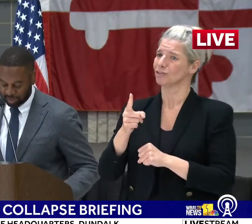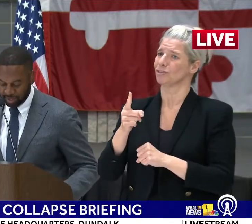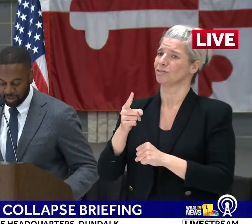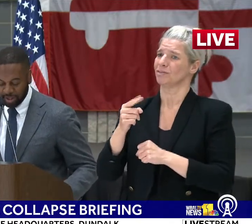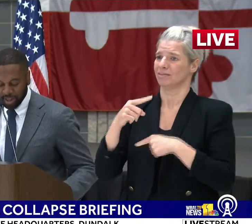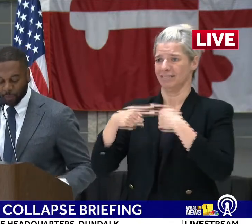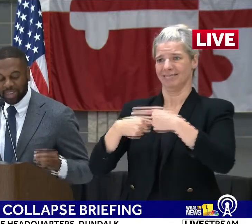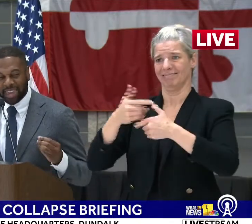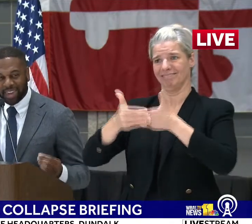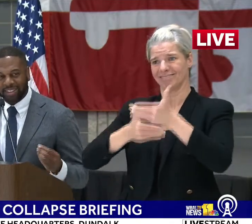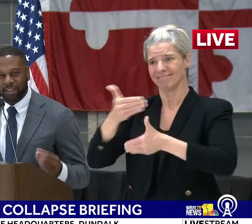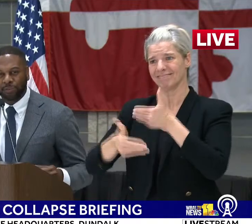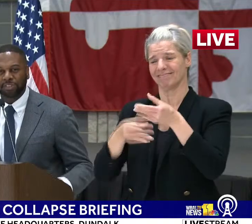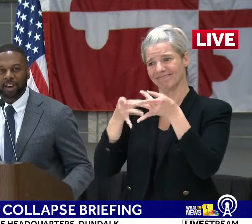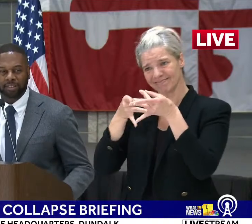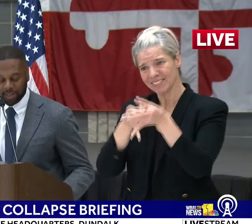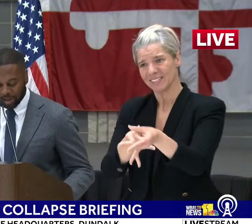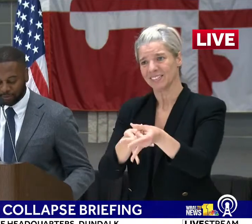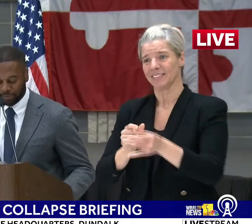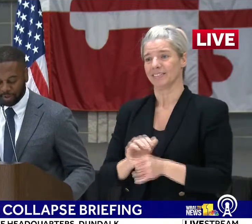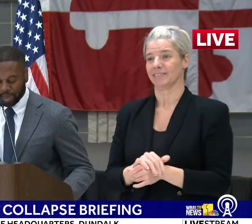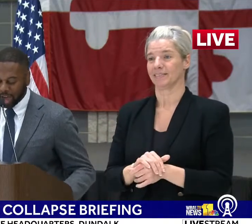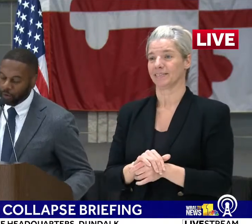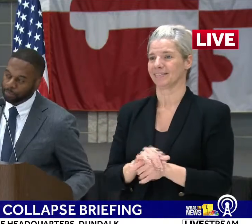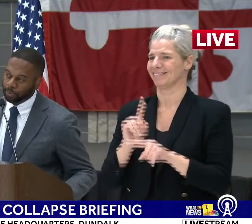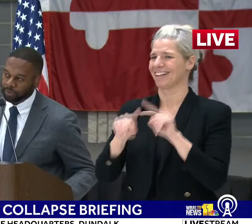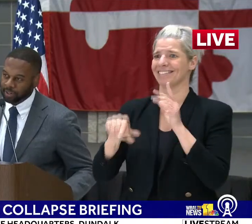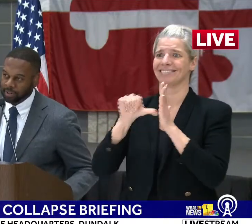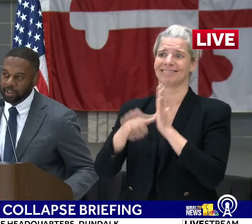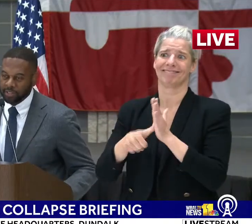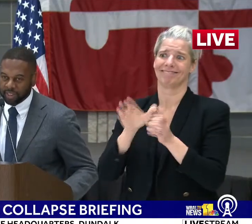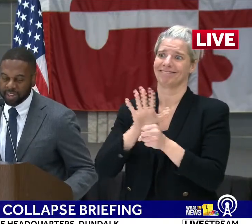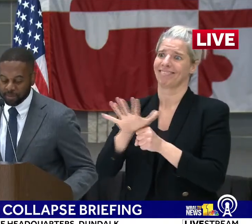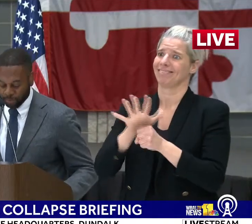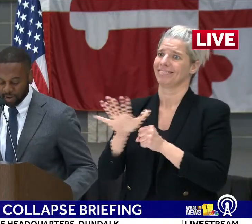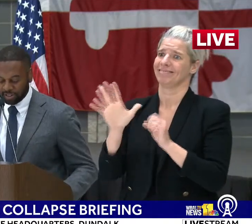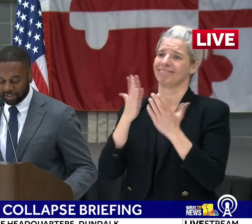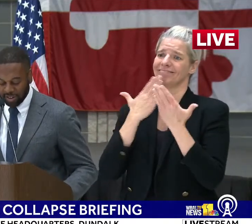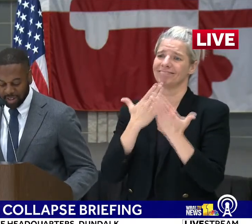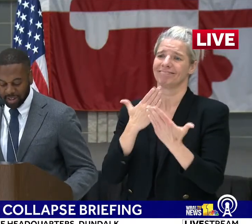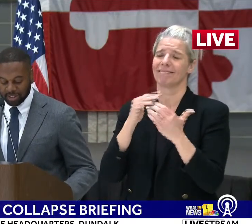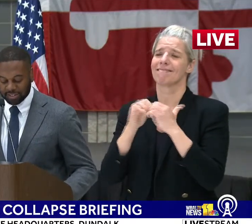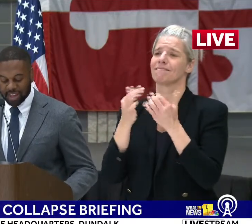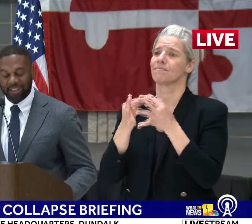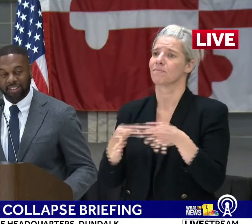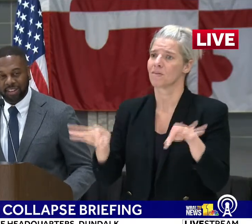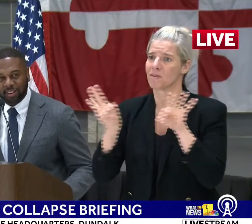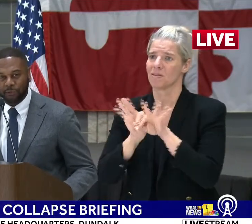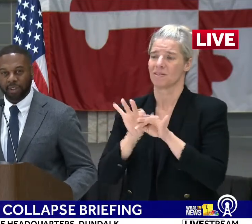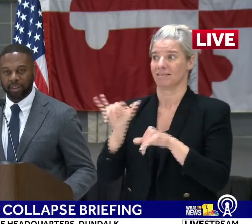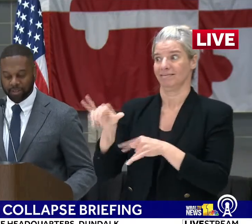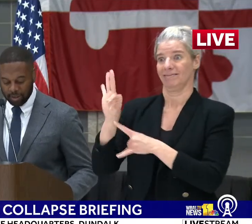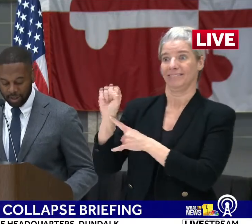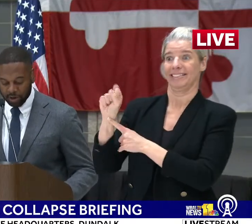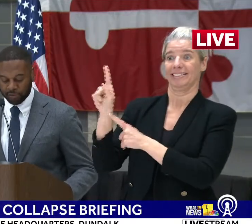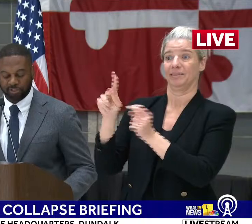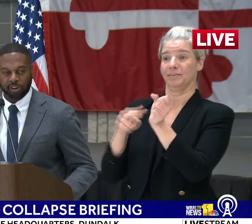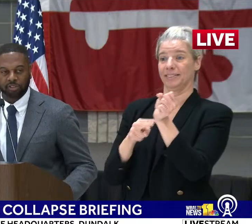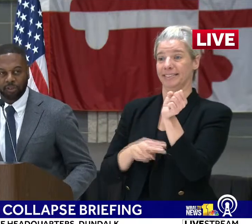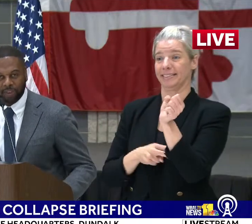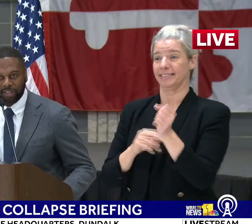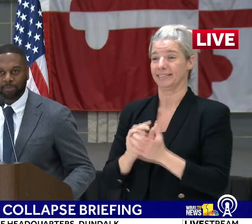work seamlessly, and we can't emphasize enough how important the Key Bridge is as a